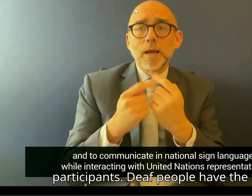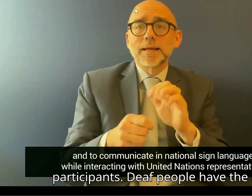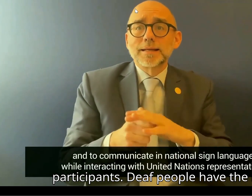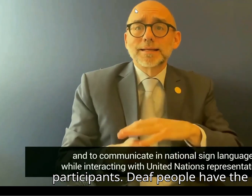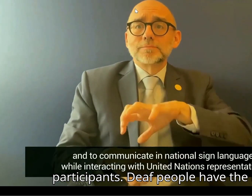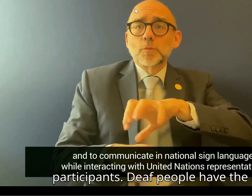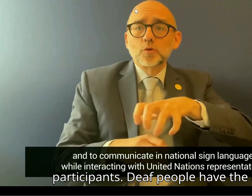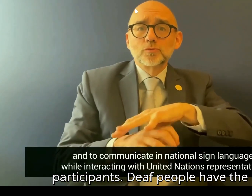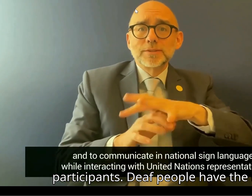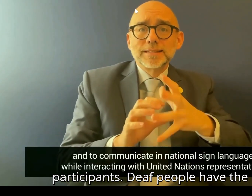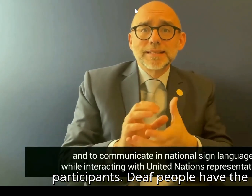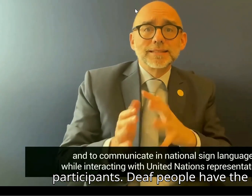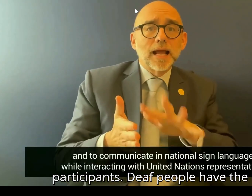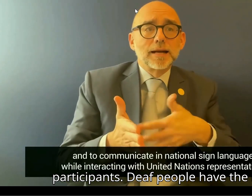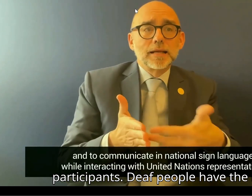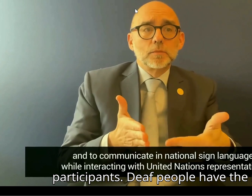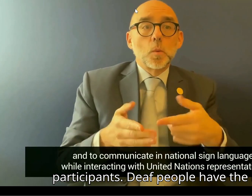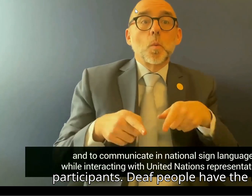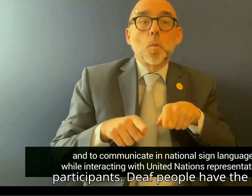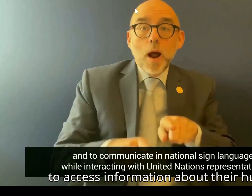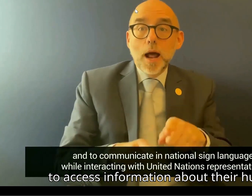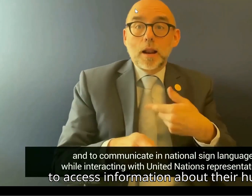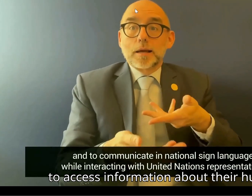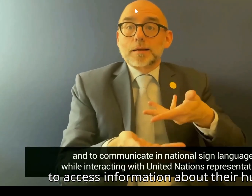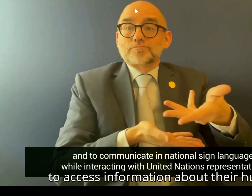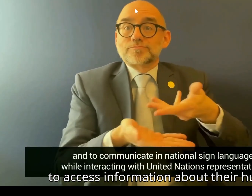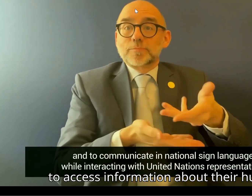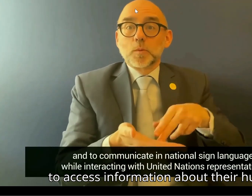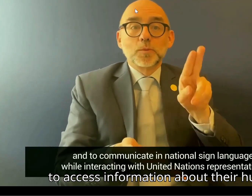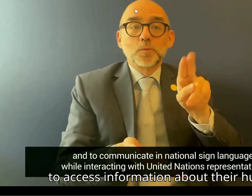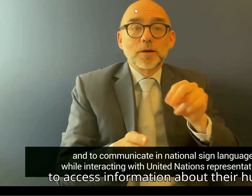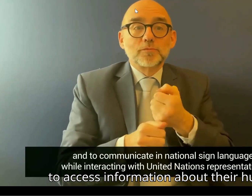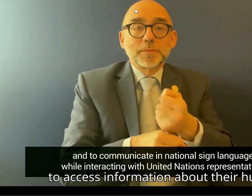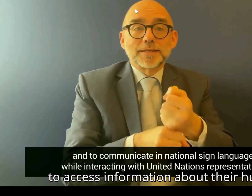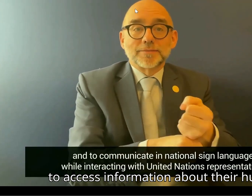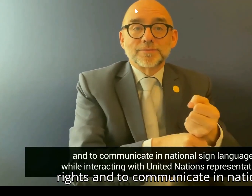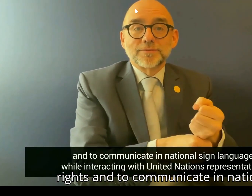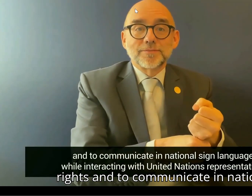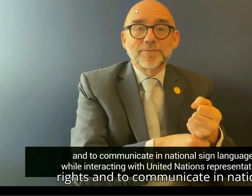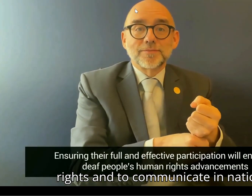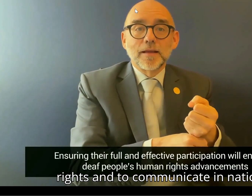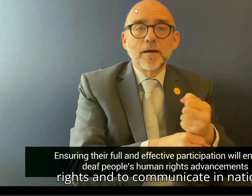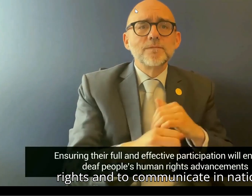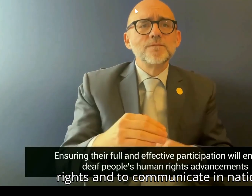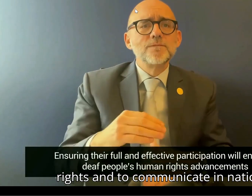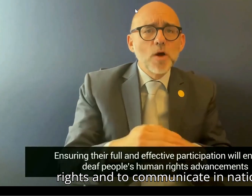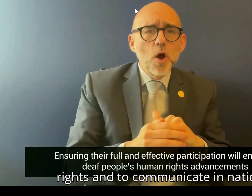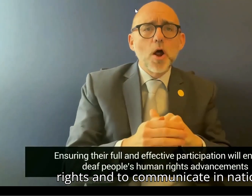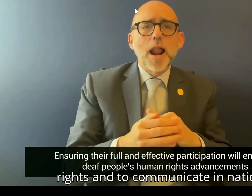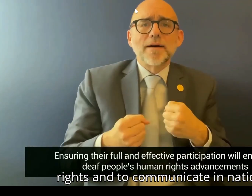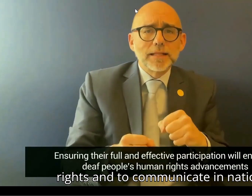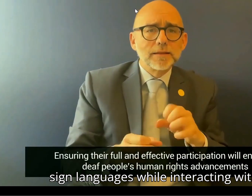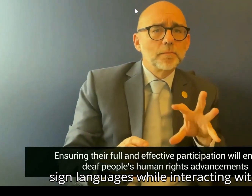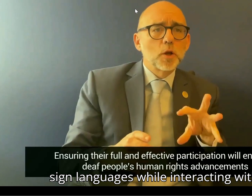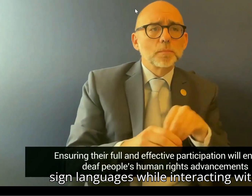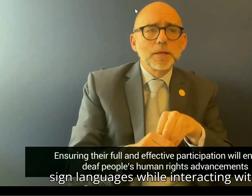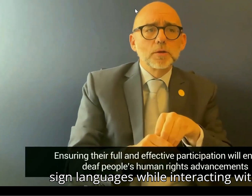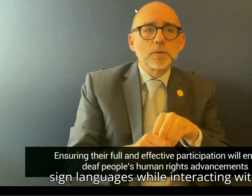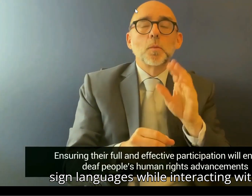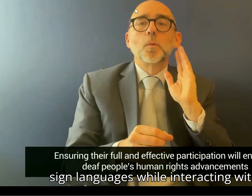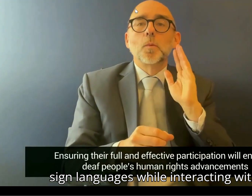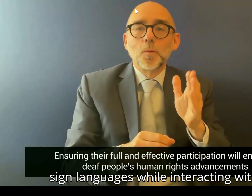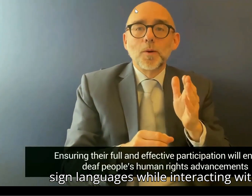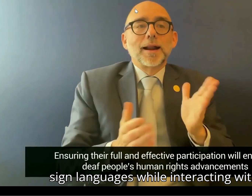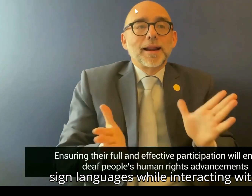other participants. Deaf people have the right to access information about their human rights and to communicate in national sign